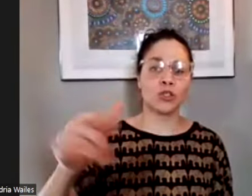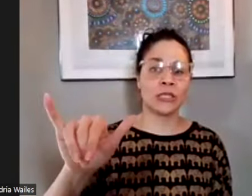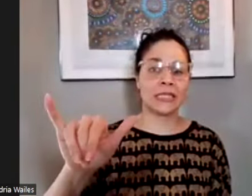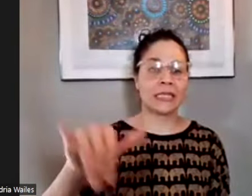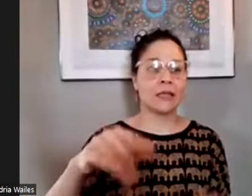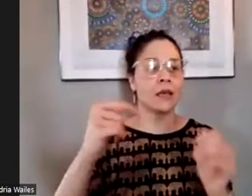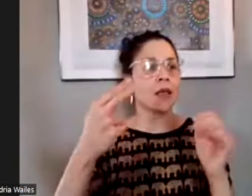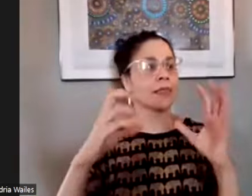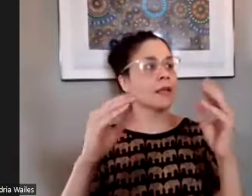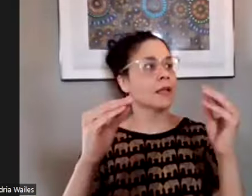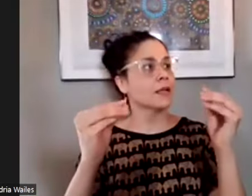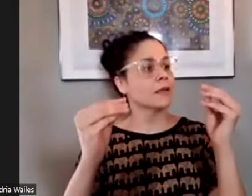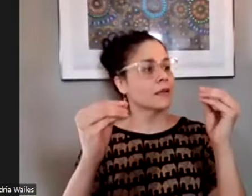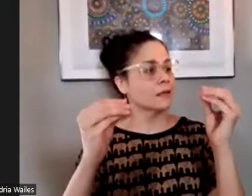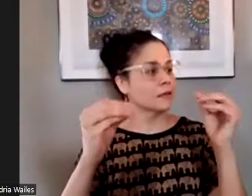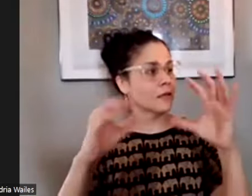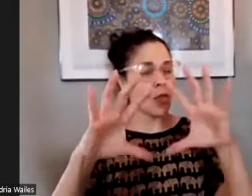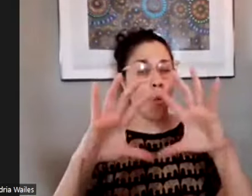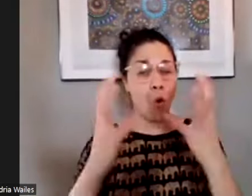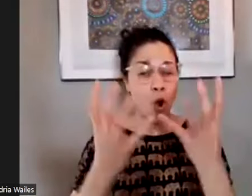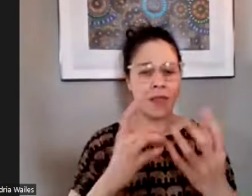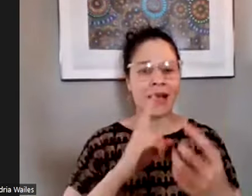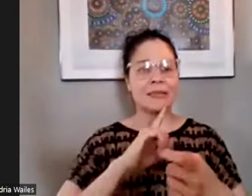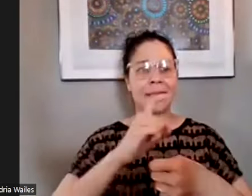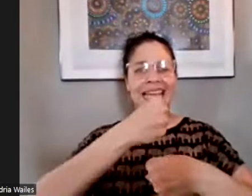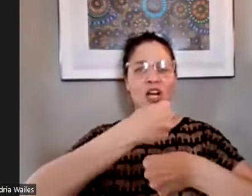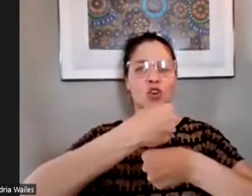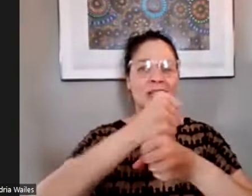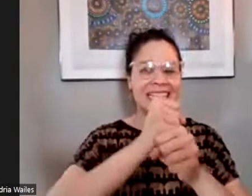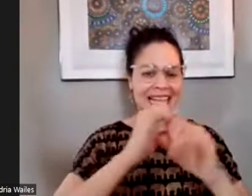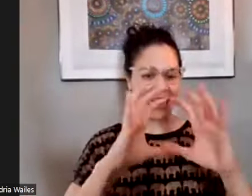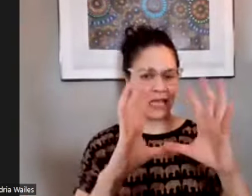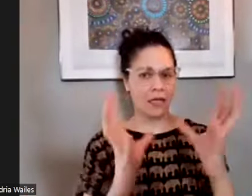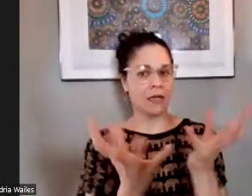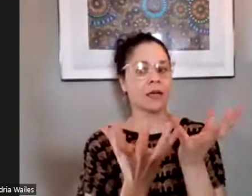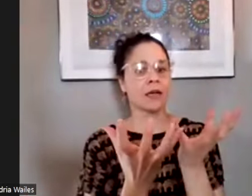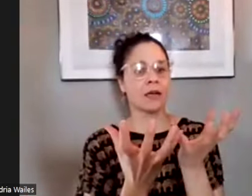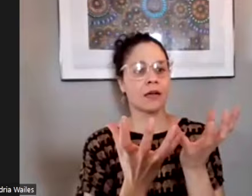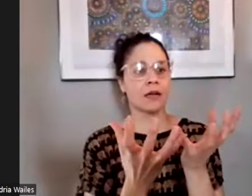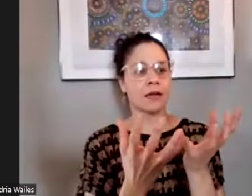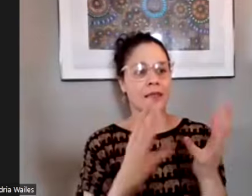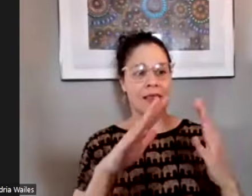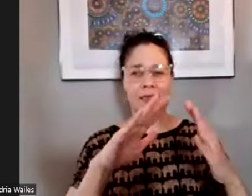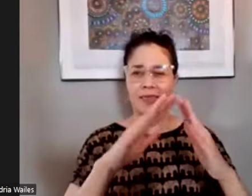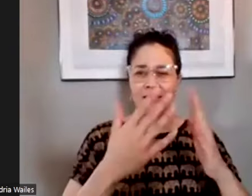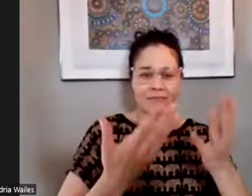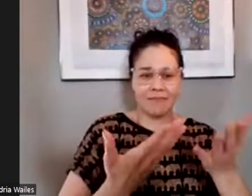also the dramaturgy, the world that is being created for the show.